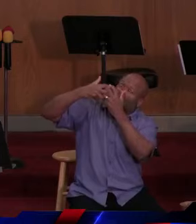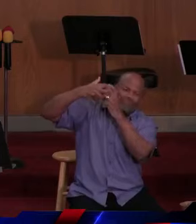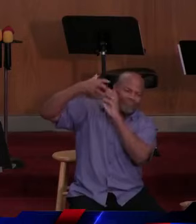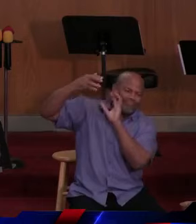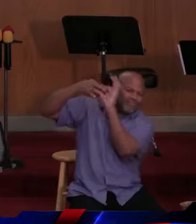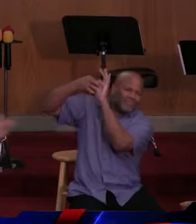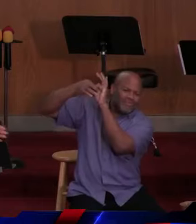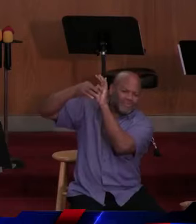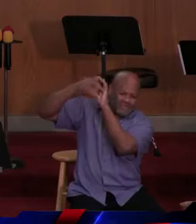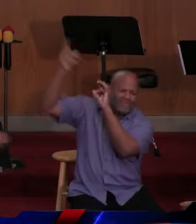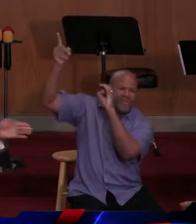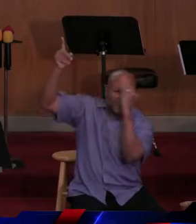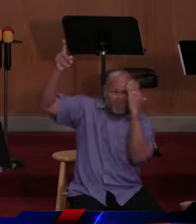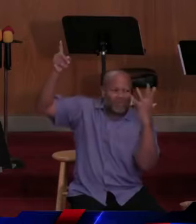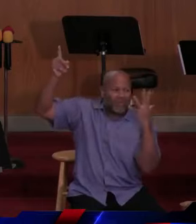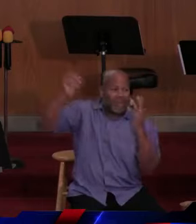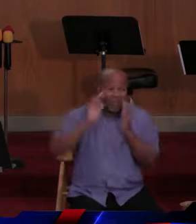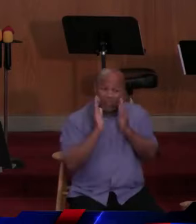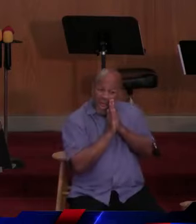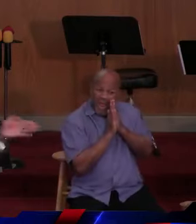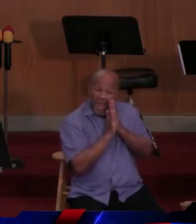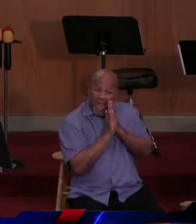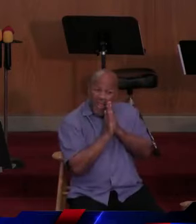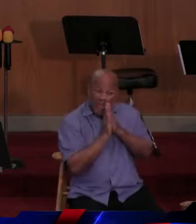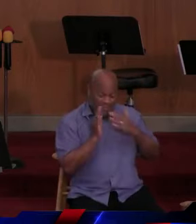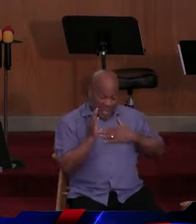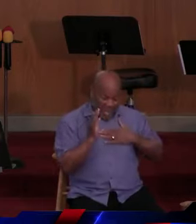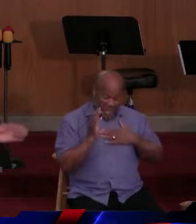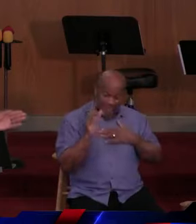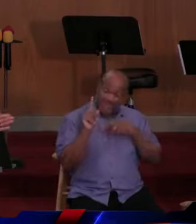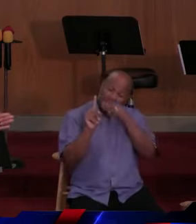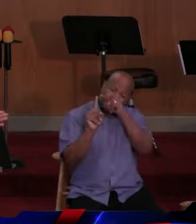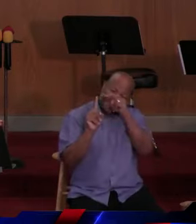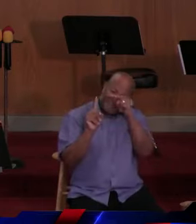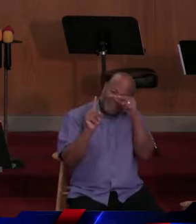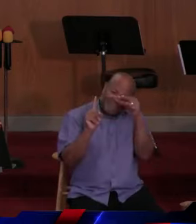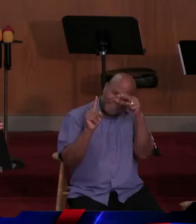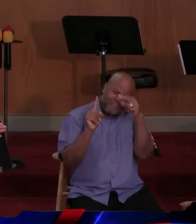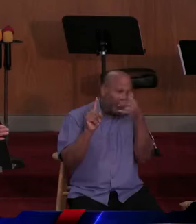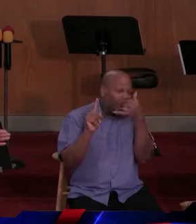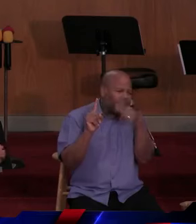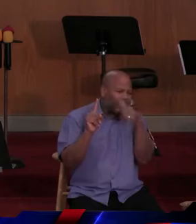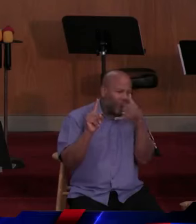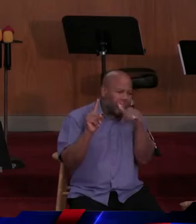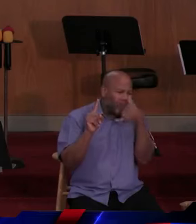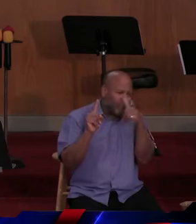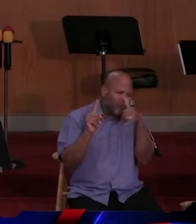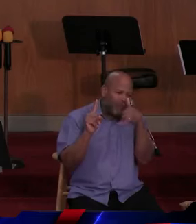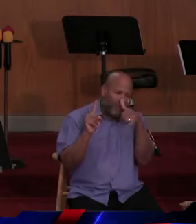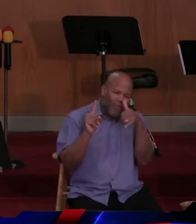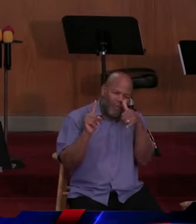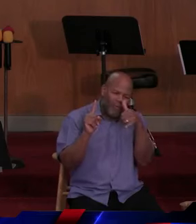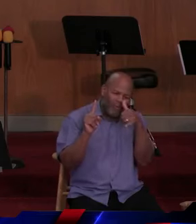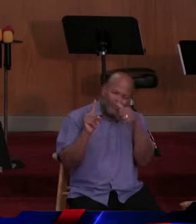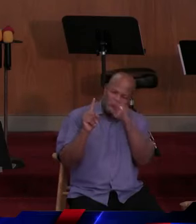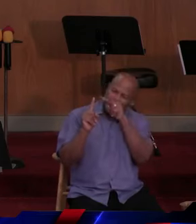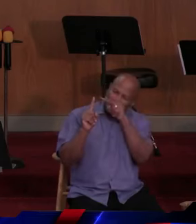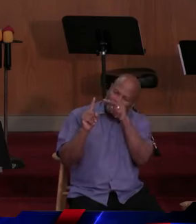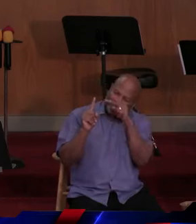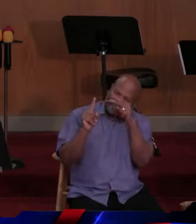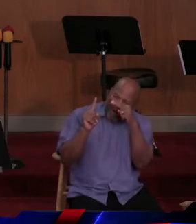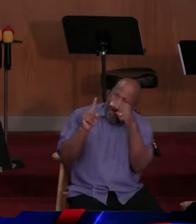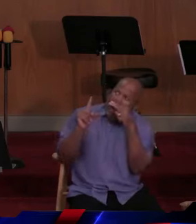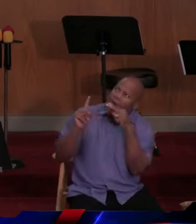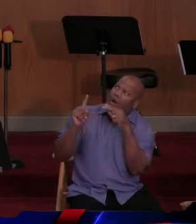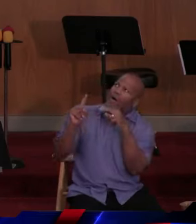witness? Prayer just positions my perception of this foolishness under a